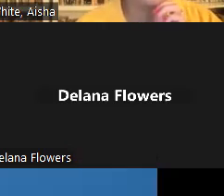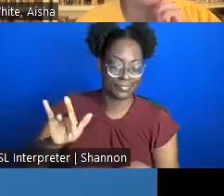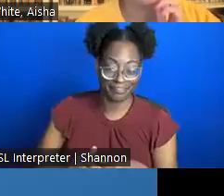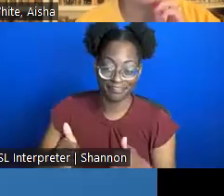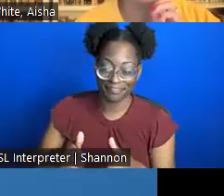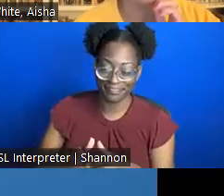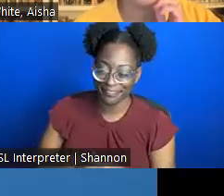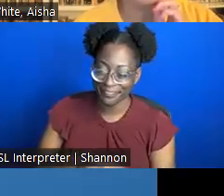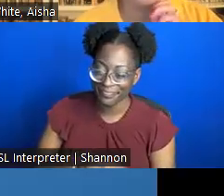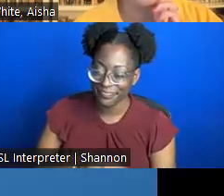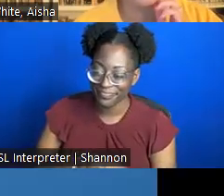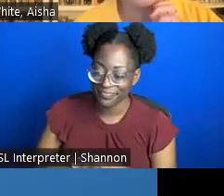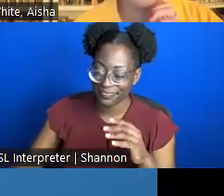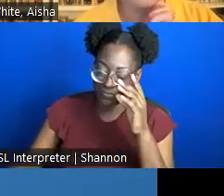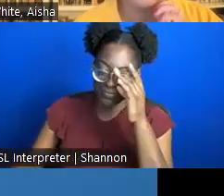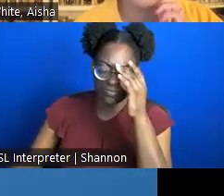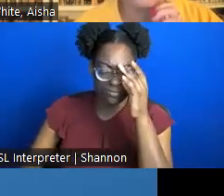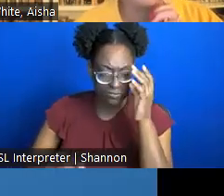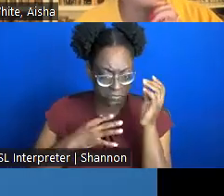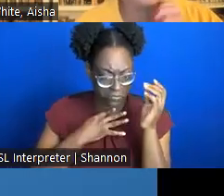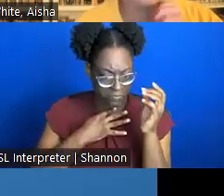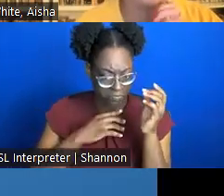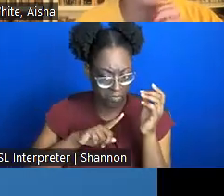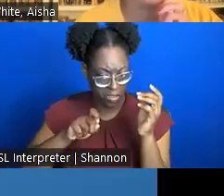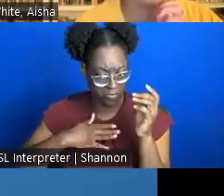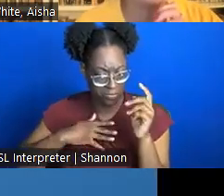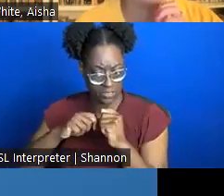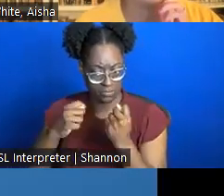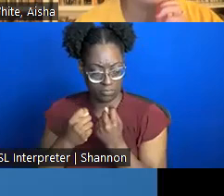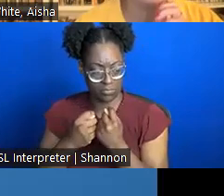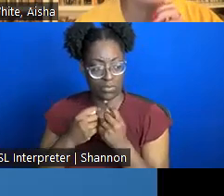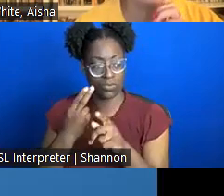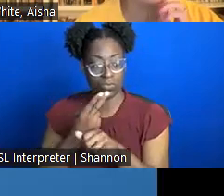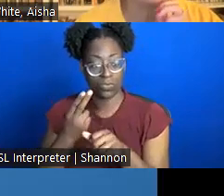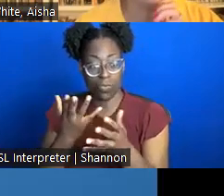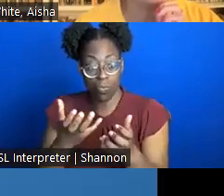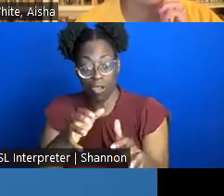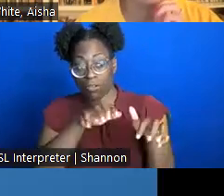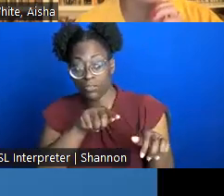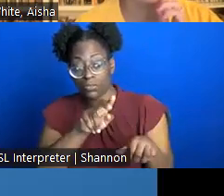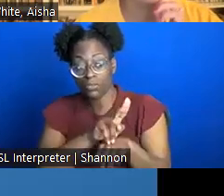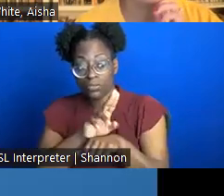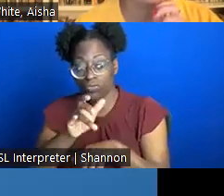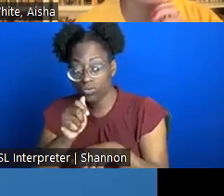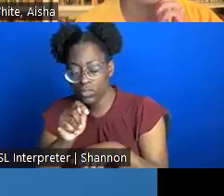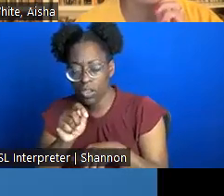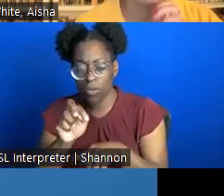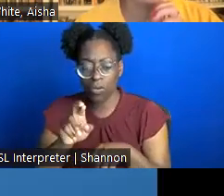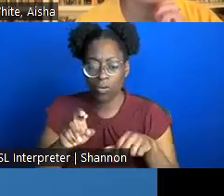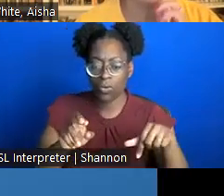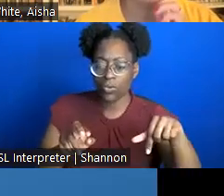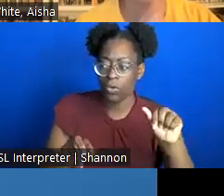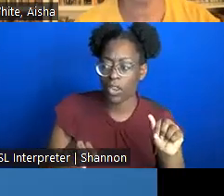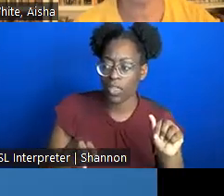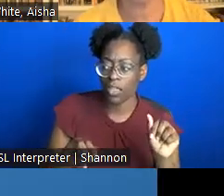Are they responding in the chat or the Q&A section? I think we